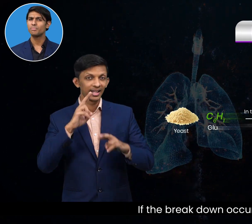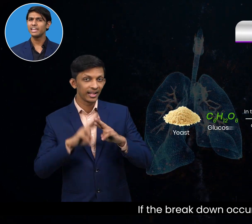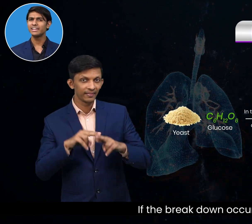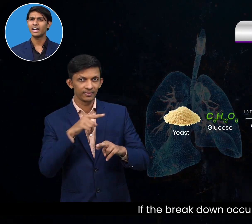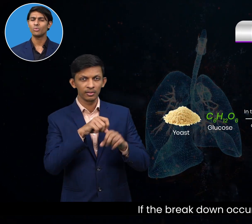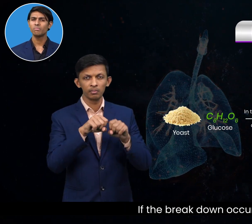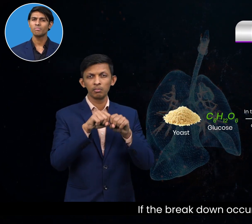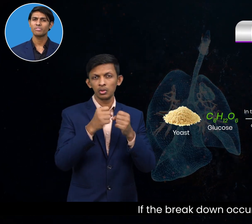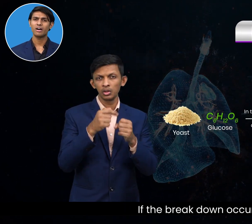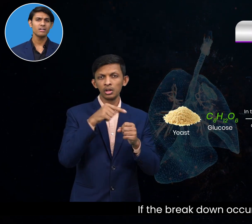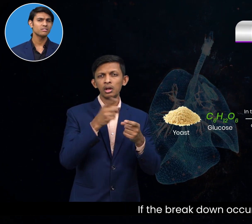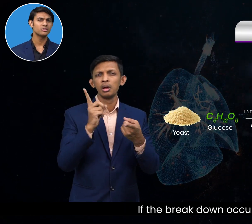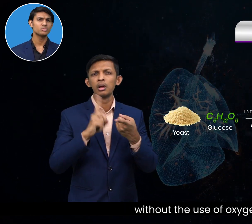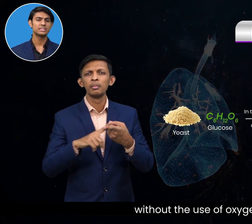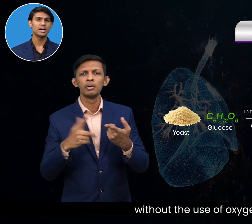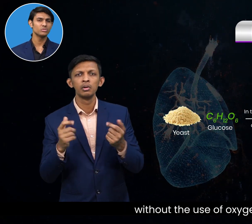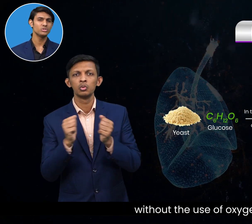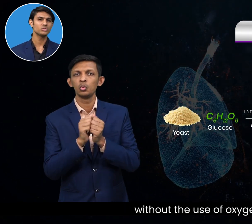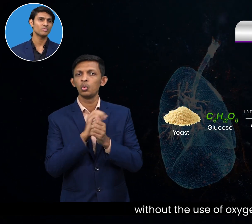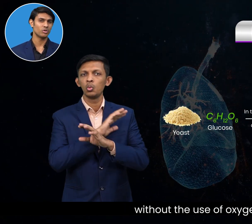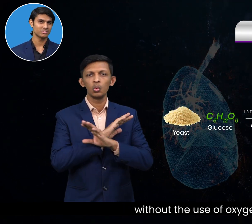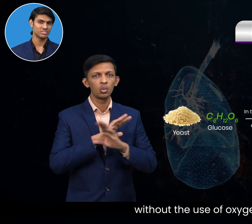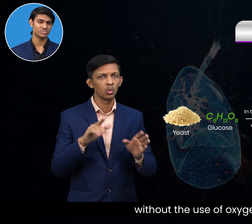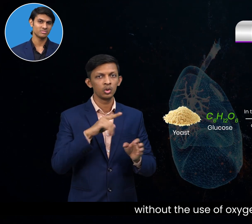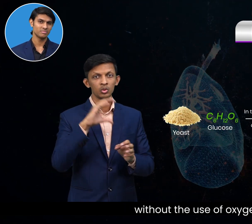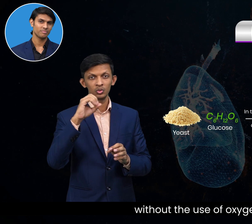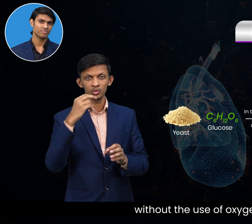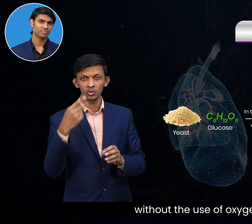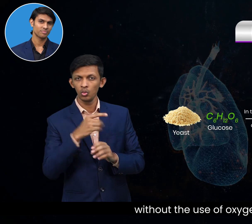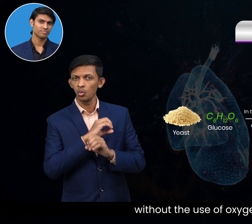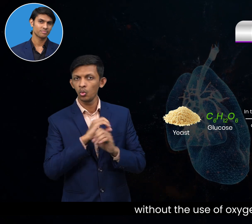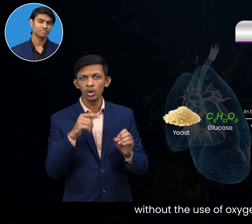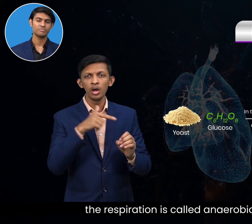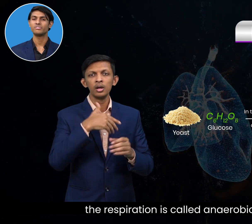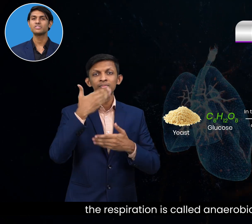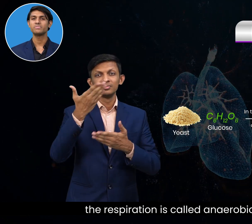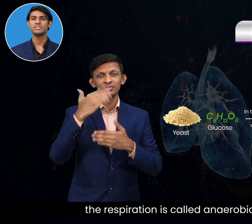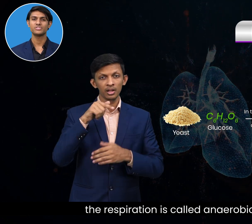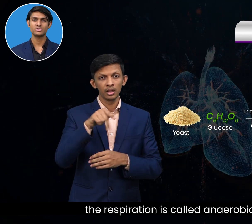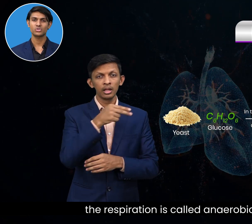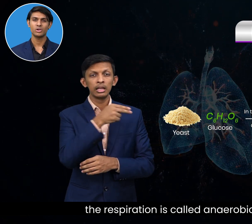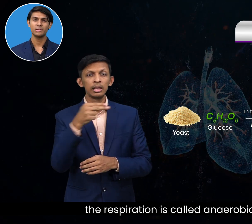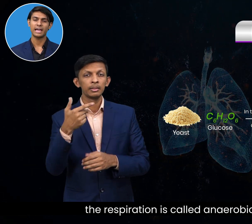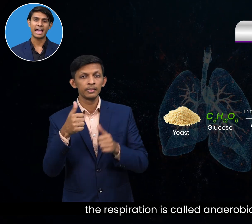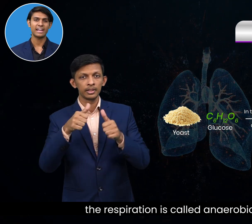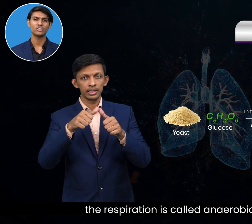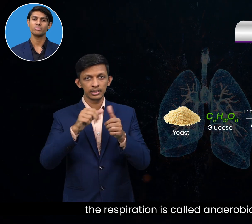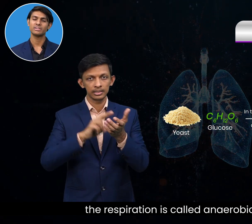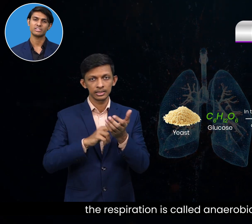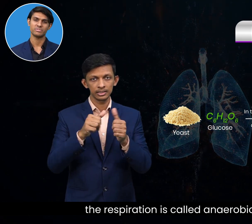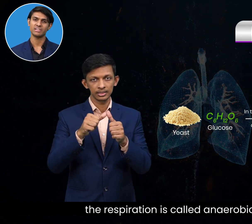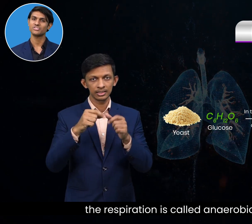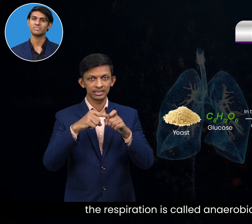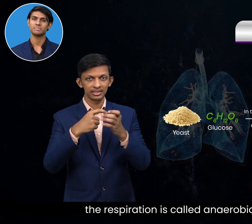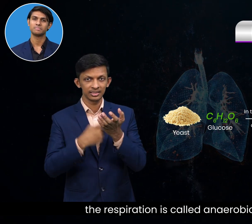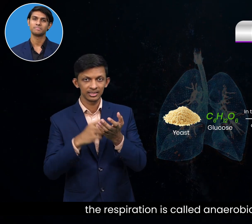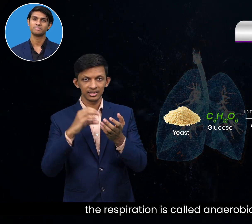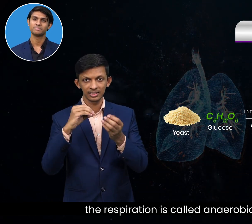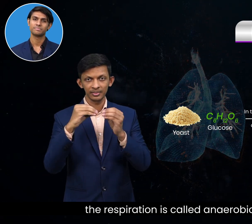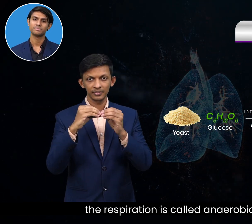If the breakdown occurs without the use of oxygen, the respiration is called anaerobic